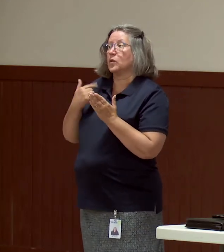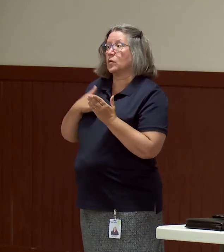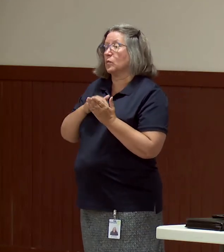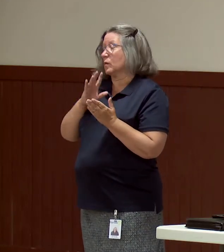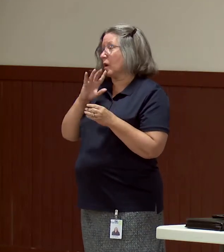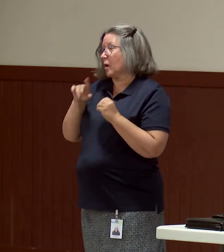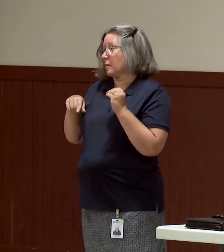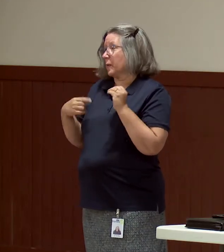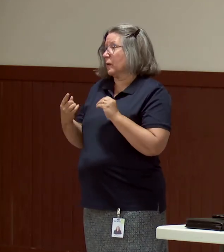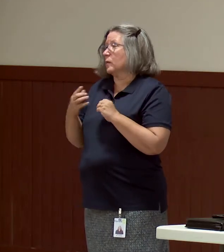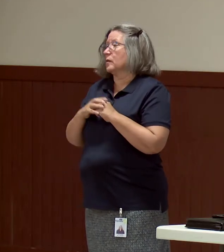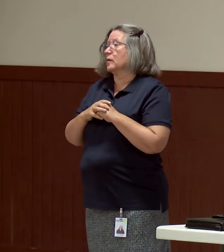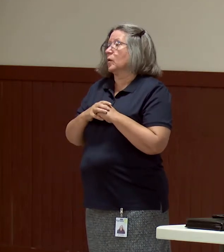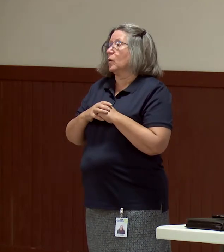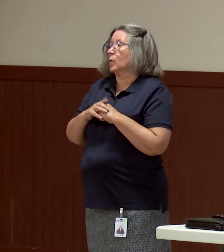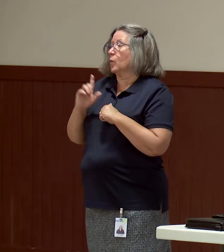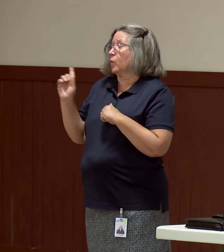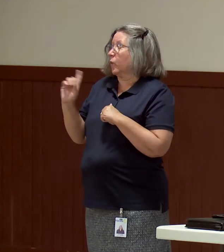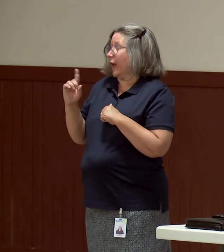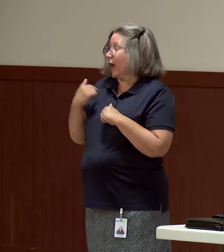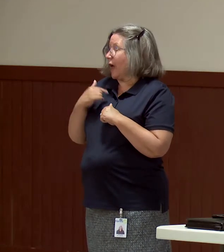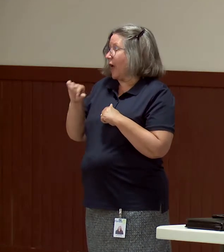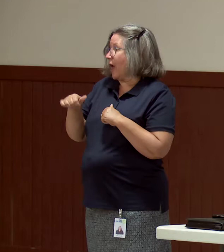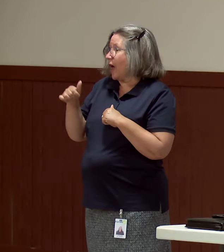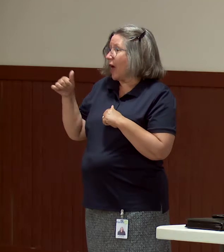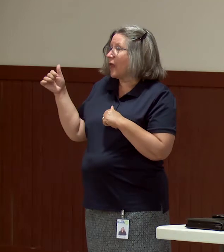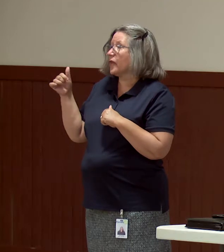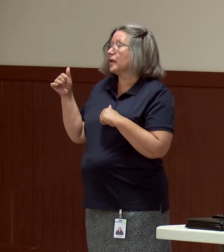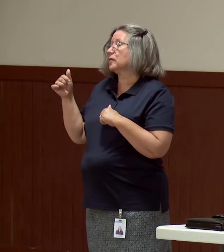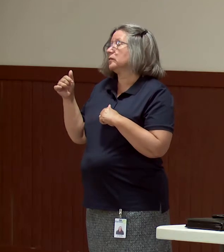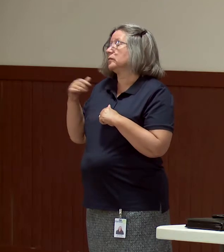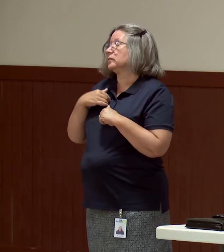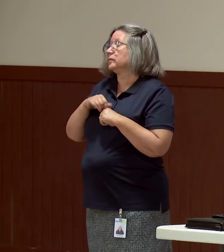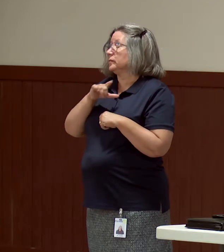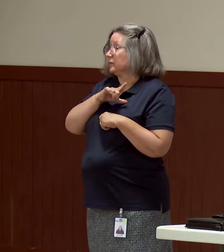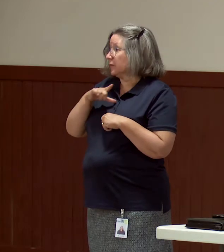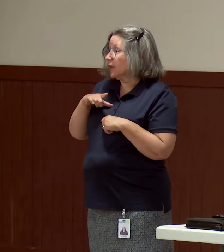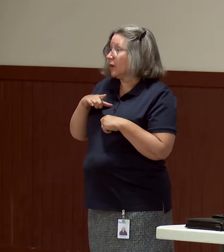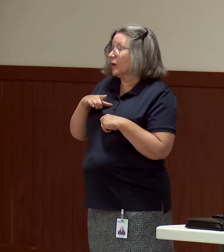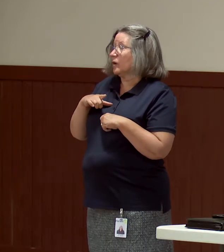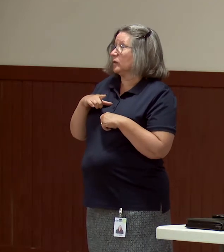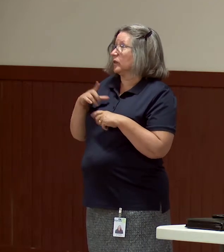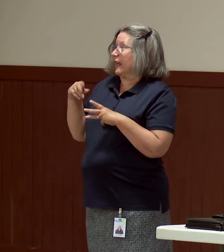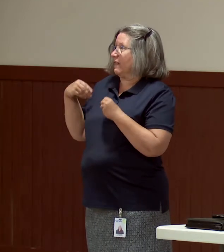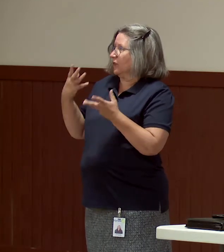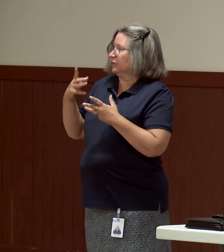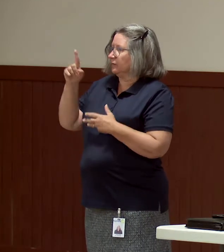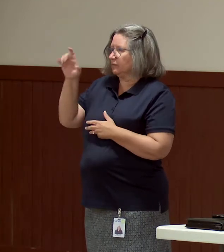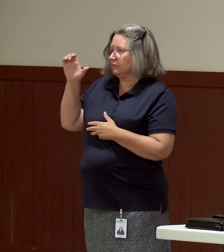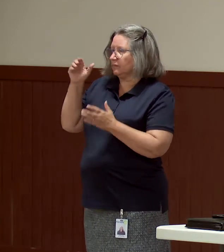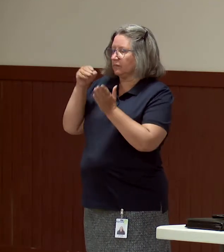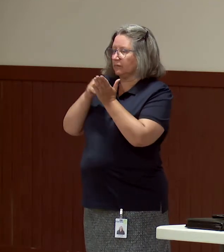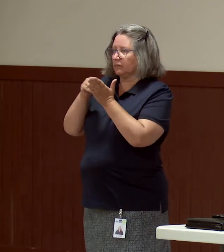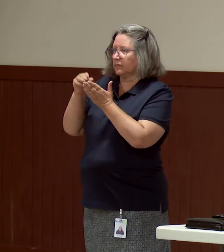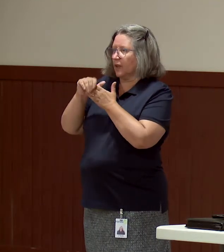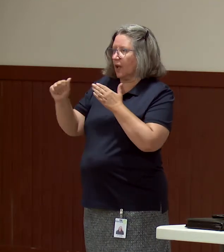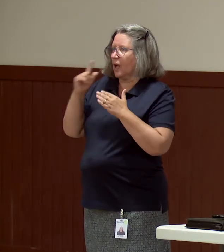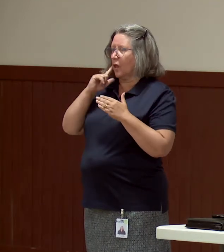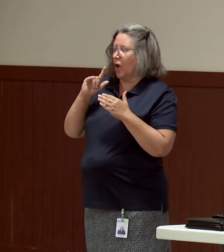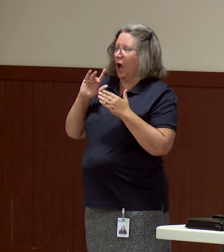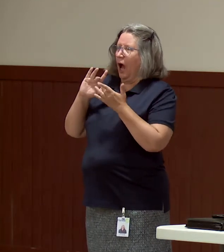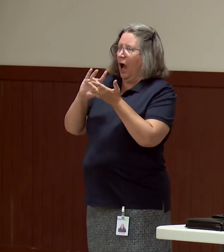other eligible funding sources as well. The state of Iowa, the legislature recently passed about $100 million for Connect Rural